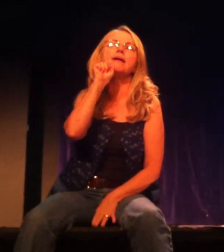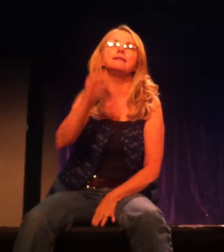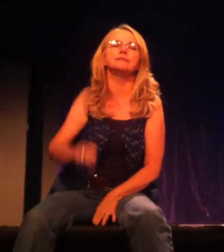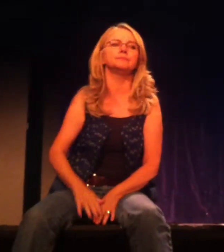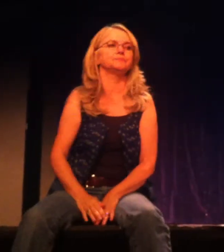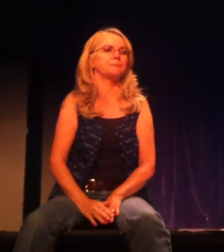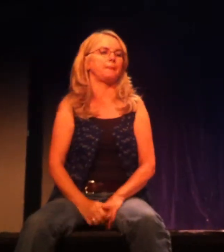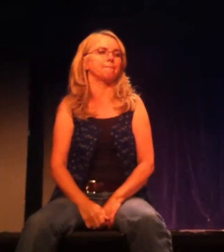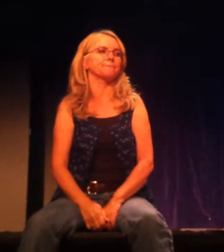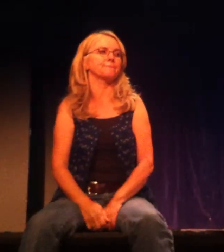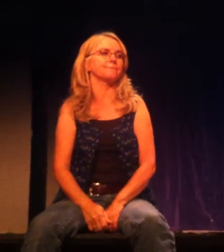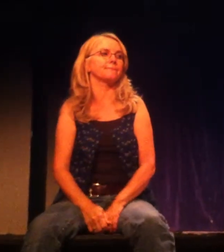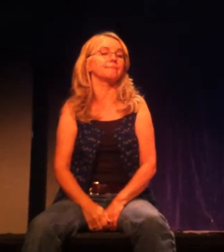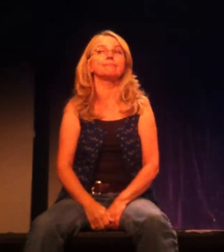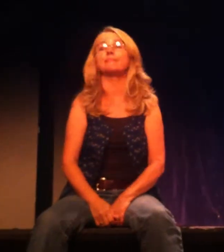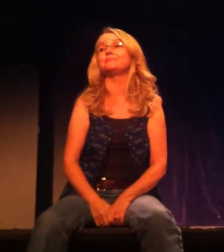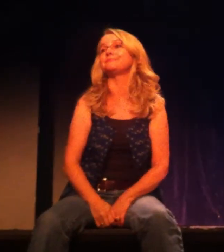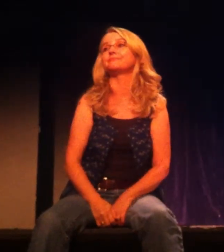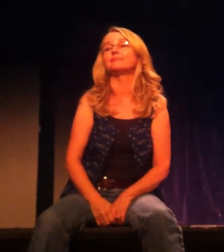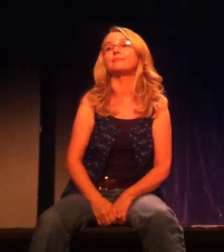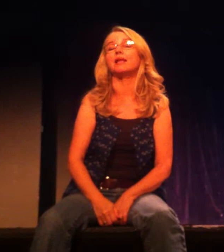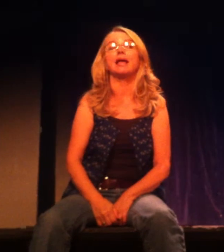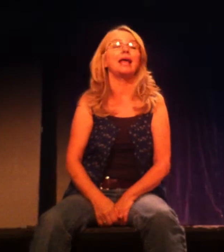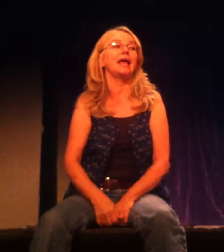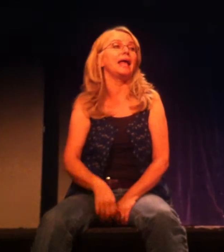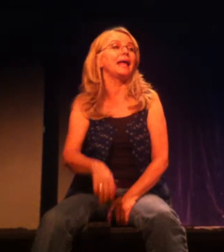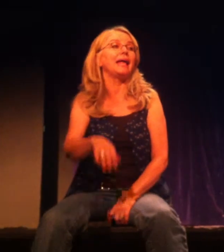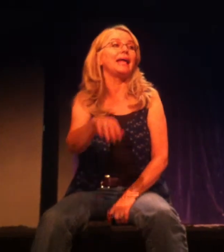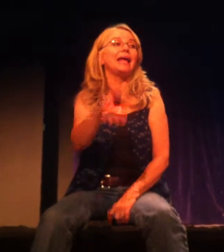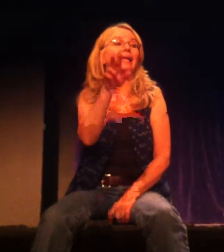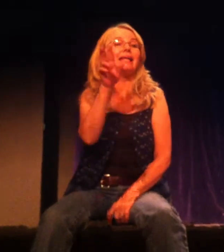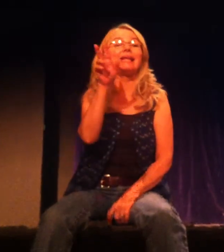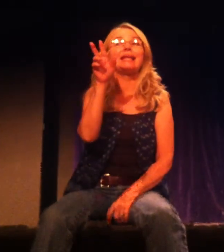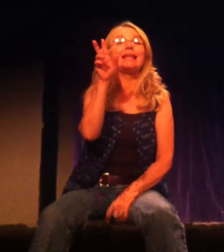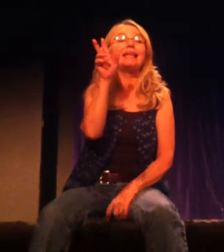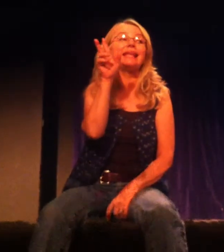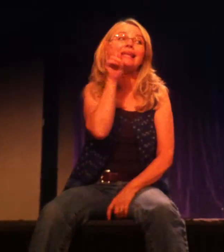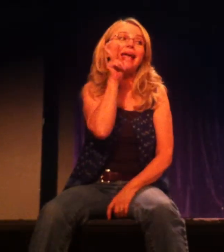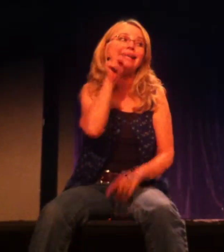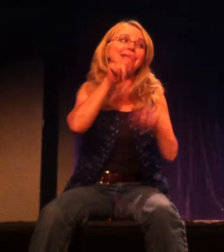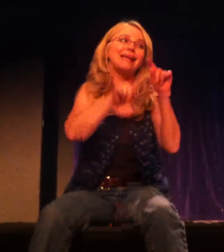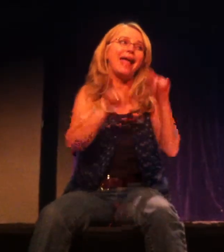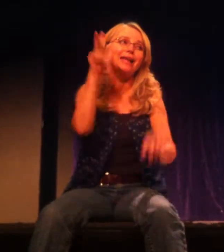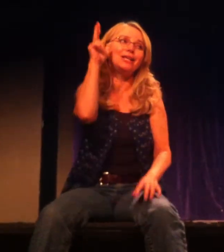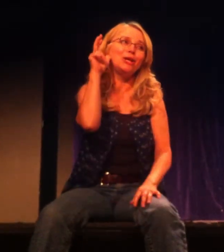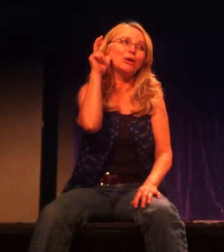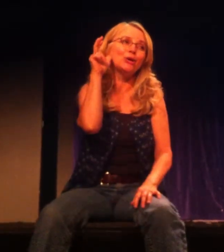Pat, Katie can't hear you, Mr. Clark Sensei, but she reads